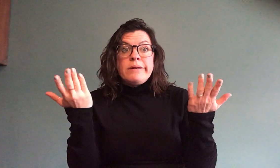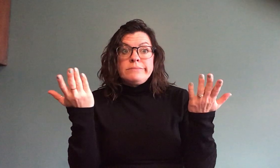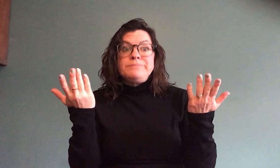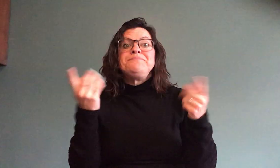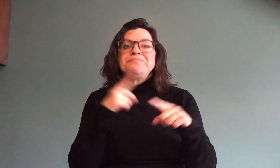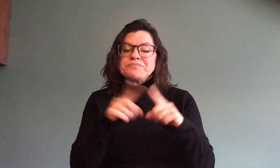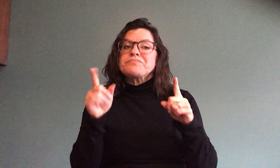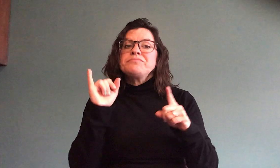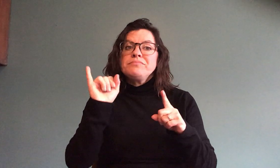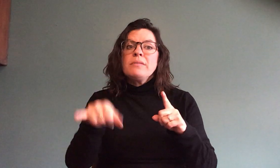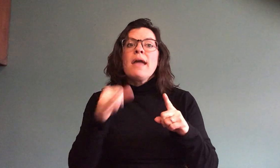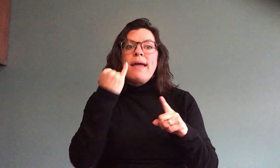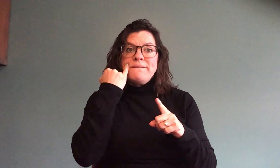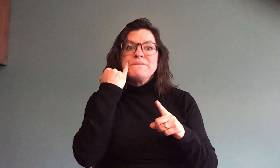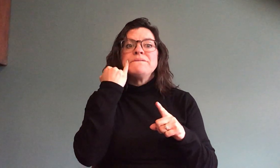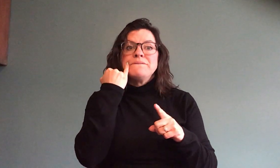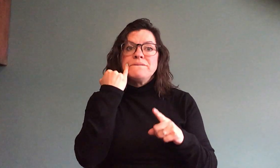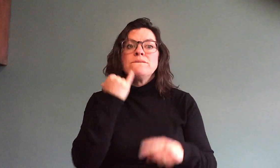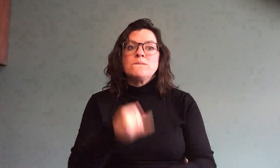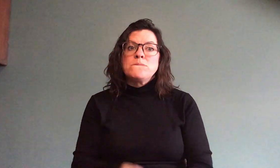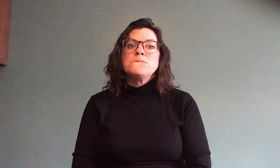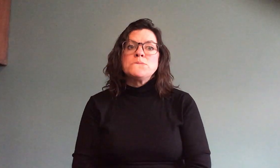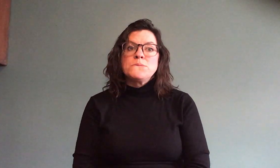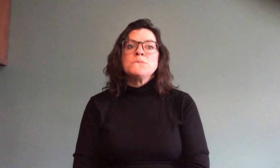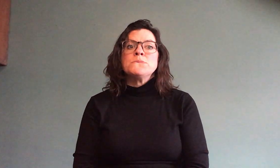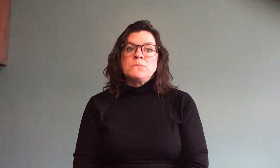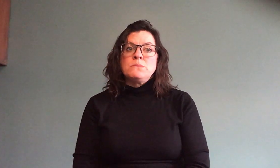I'm going to be taking the juniors across to the